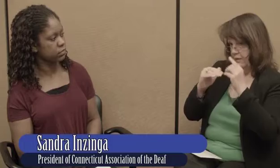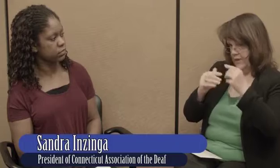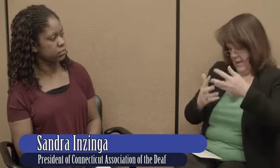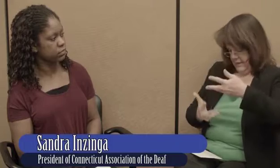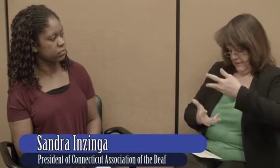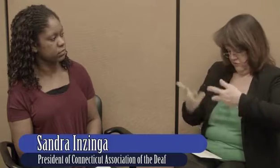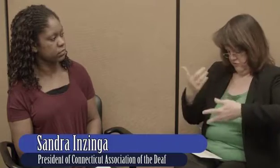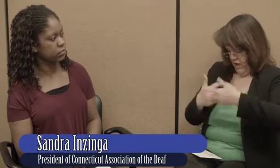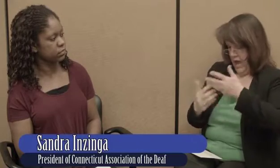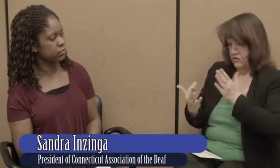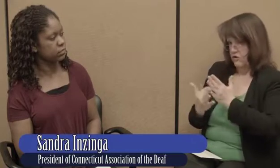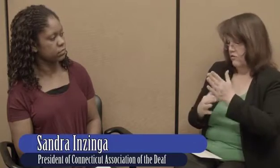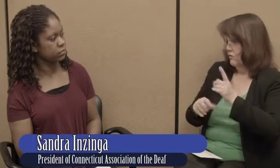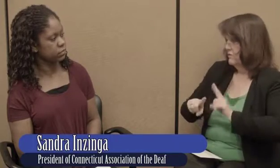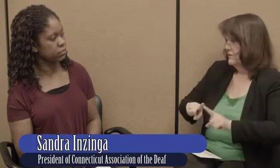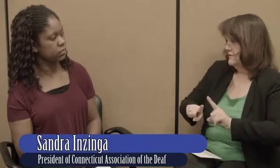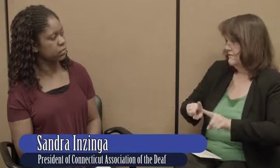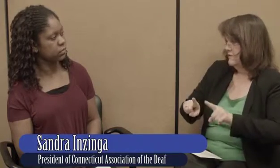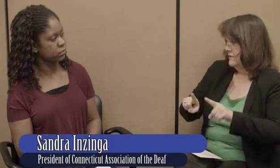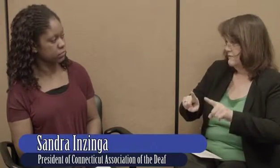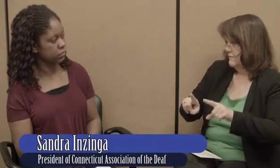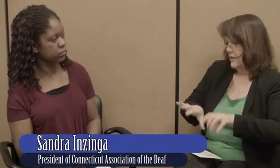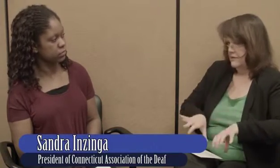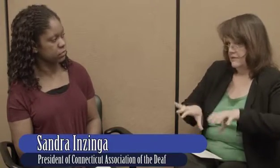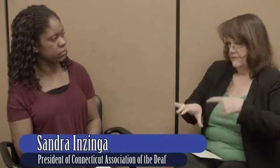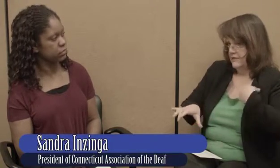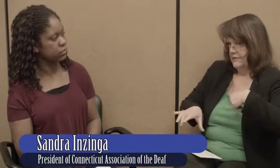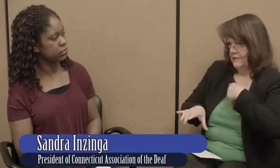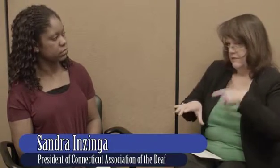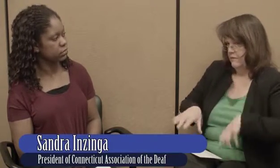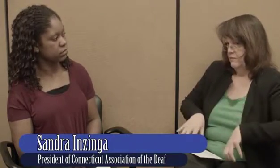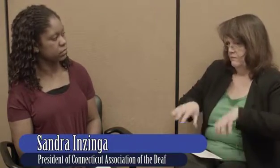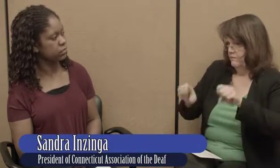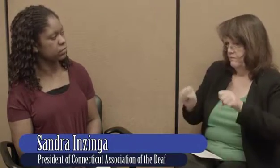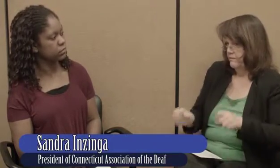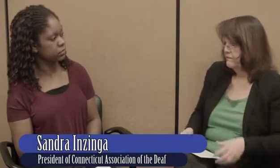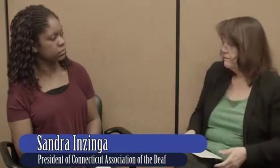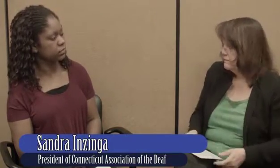and equality in interactions with different activities that we host.